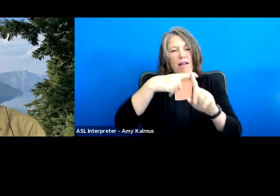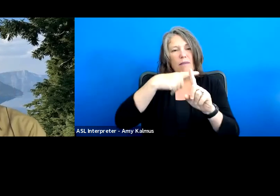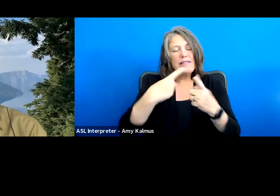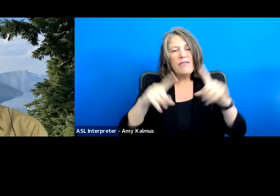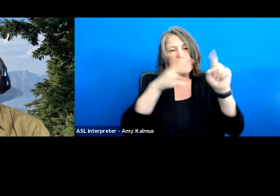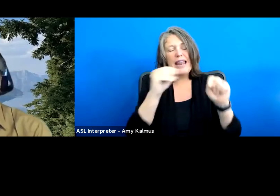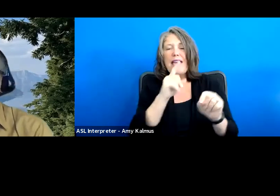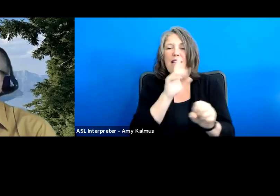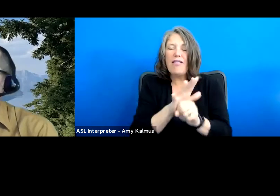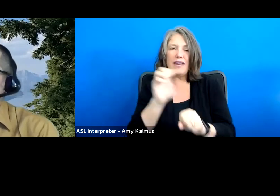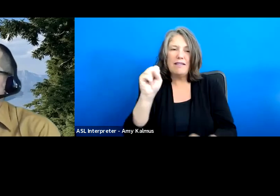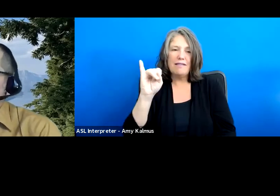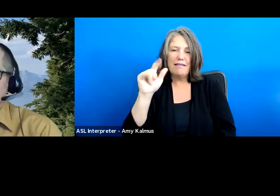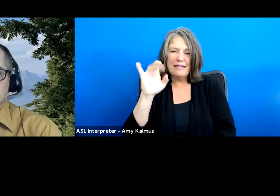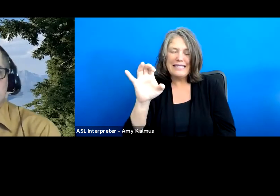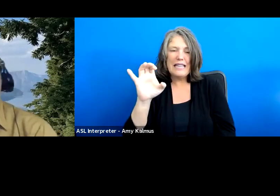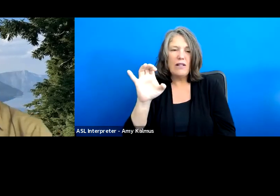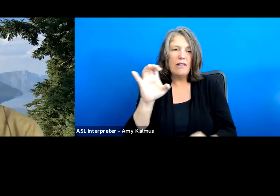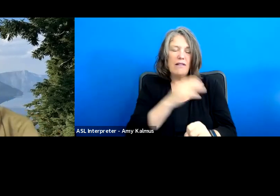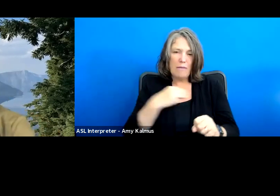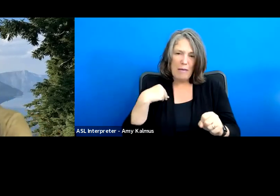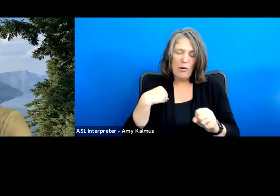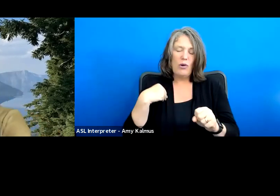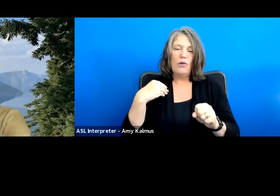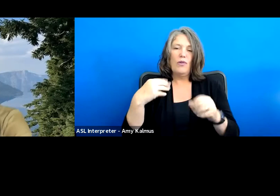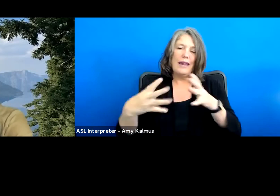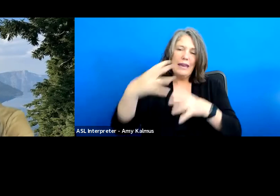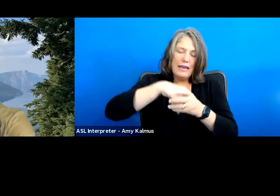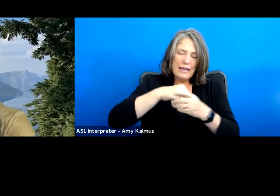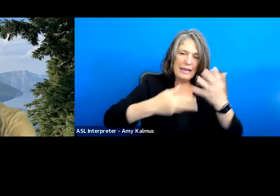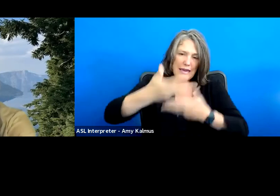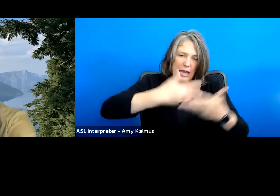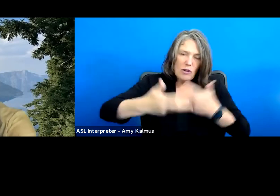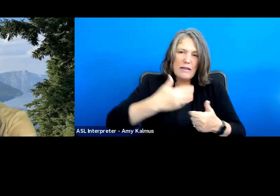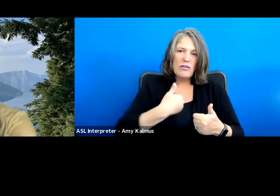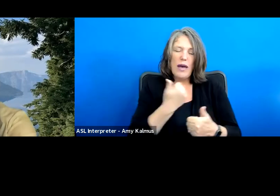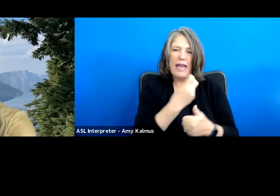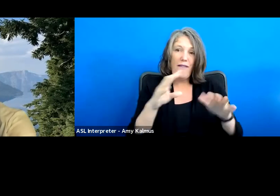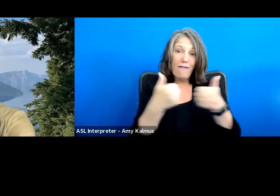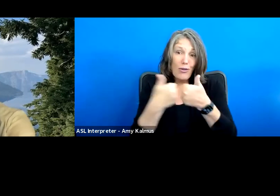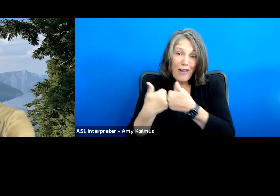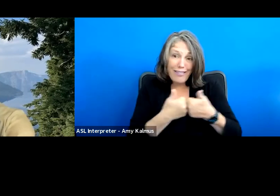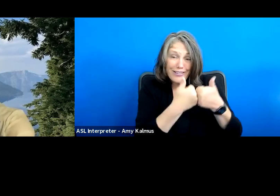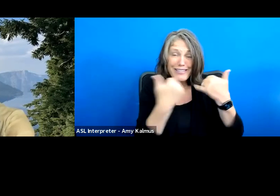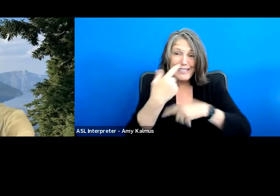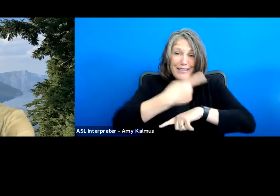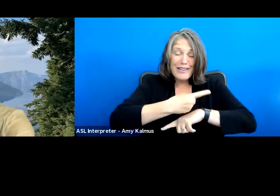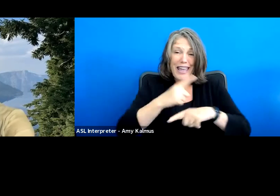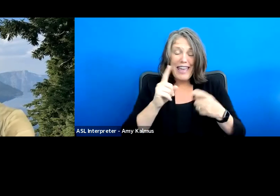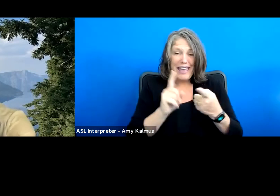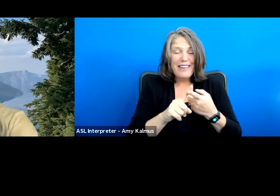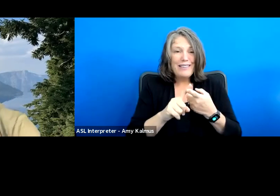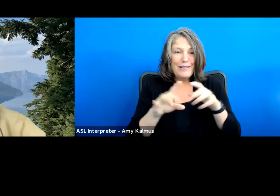and authentic SILC member engagement. So I have a few challenges today to pull off